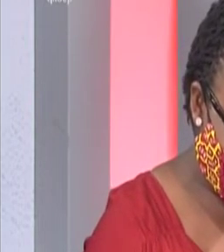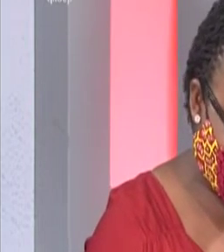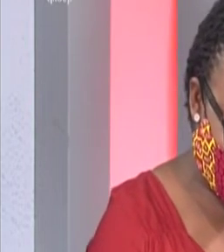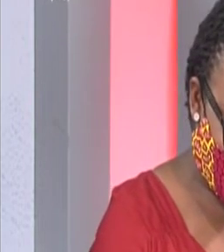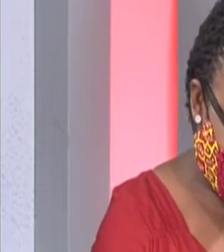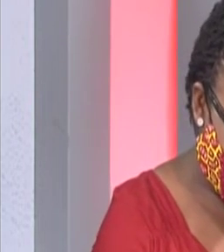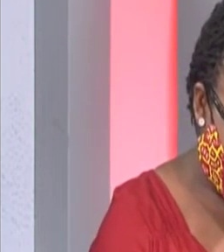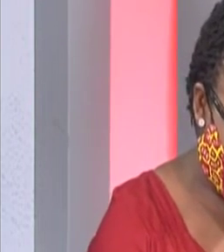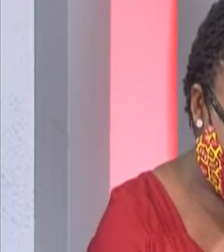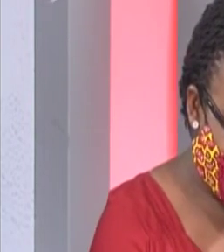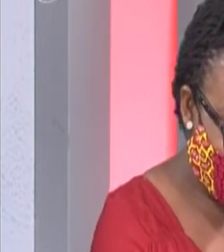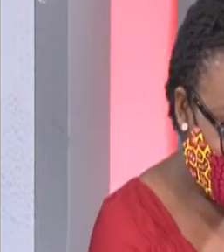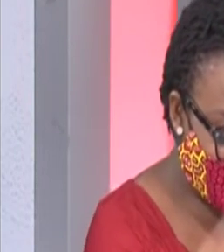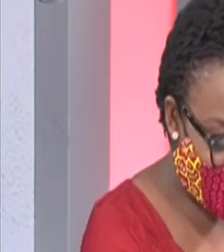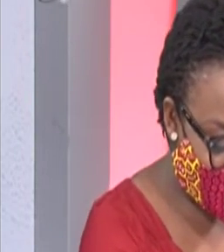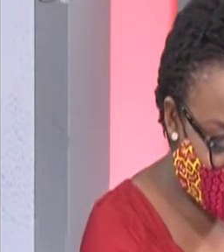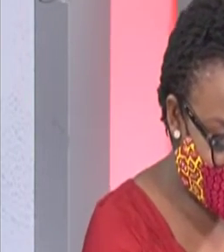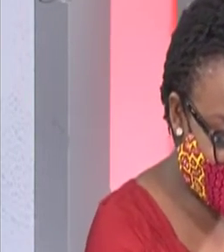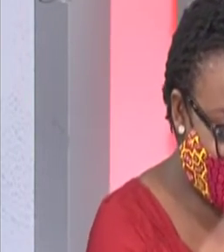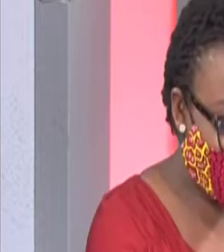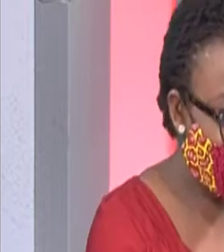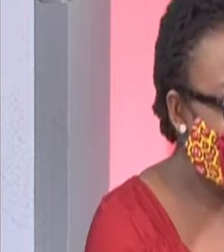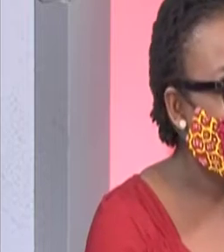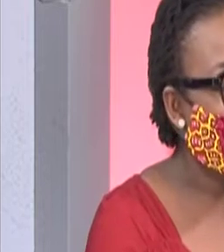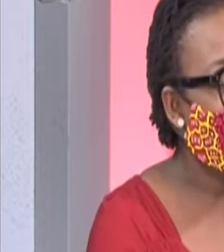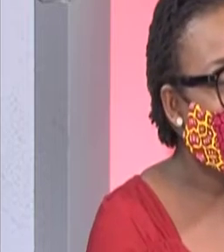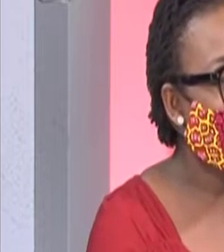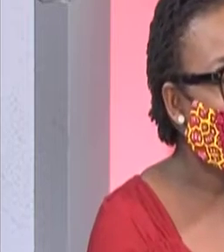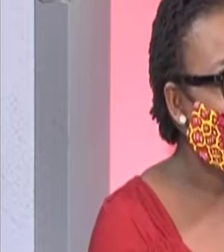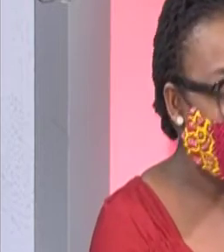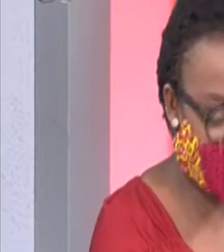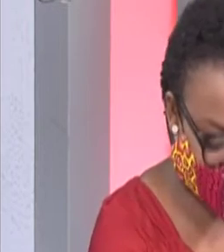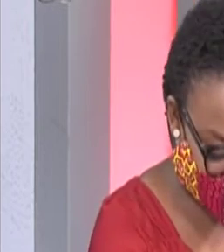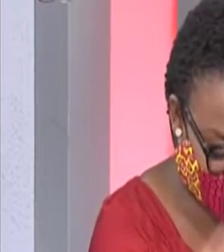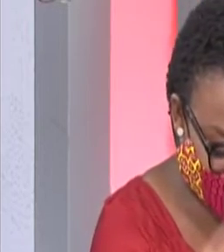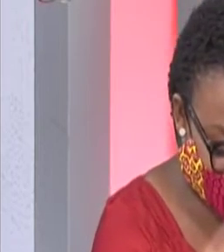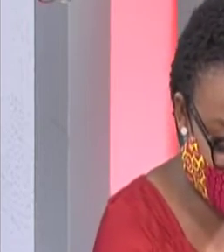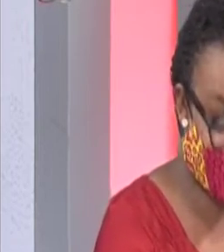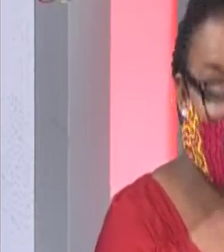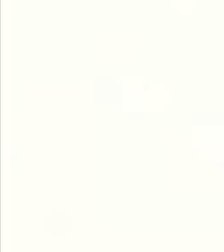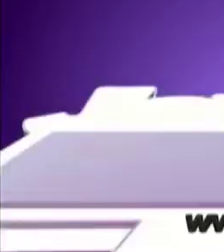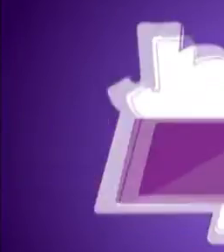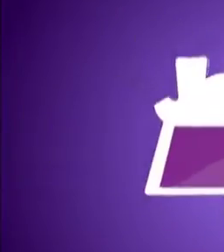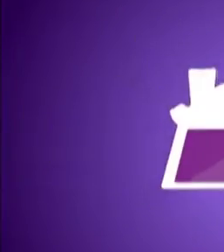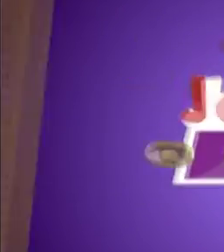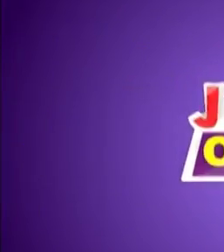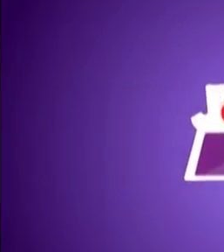coming through. Somebody's asking, why not avoid touching women? Why is it men?